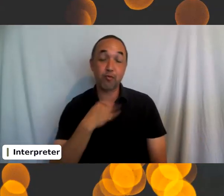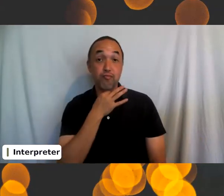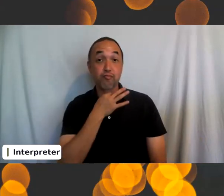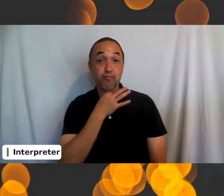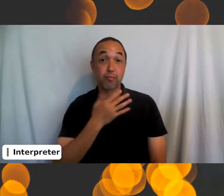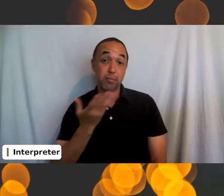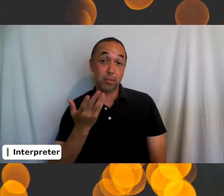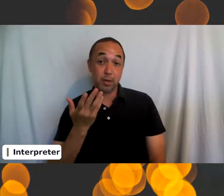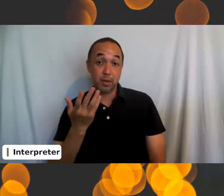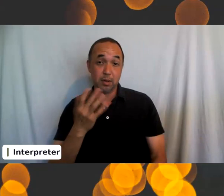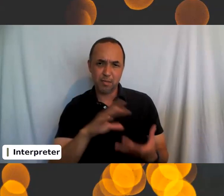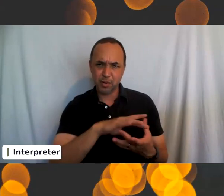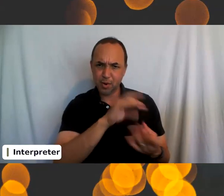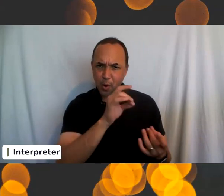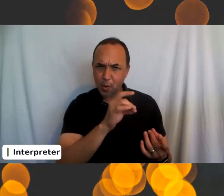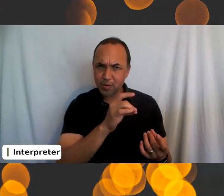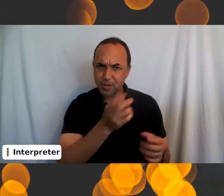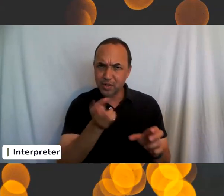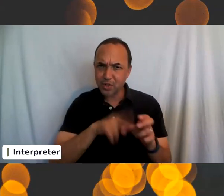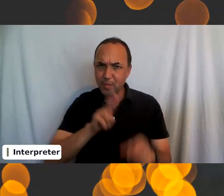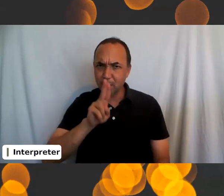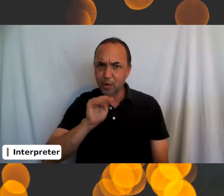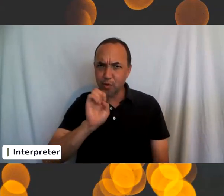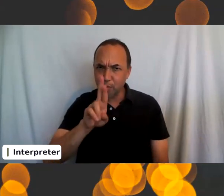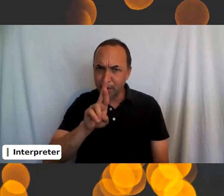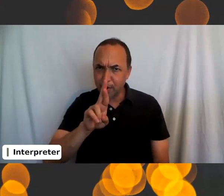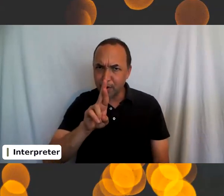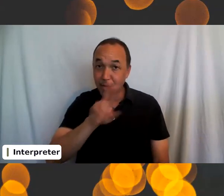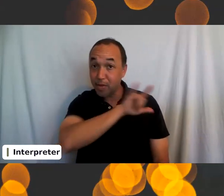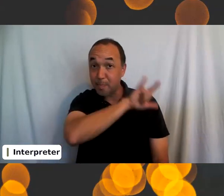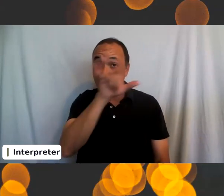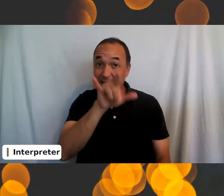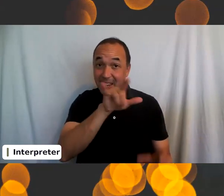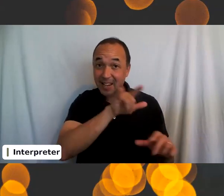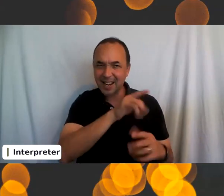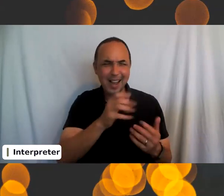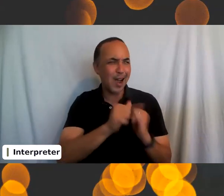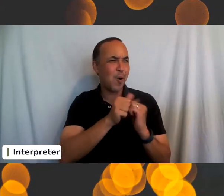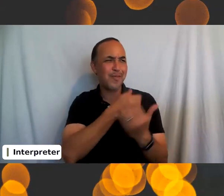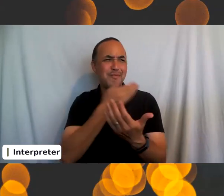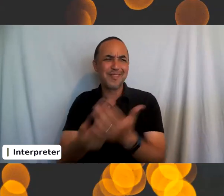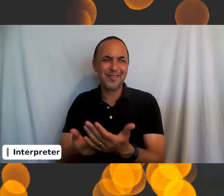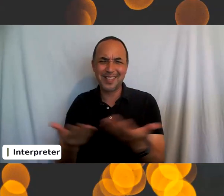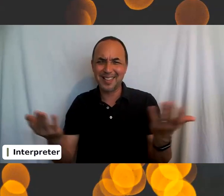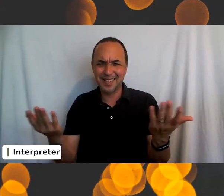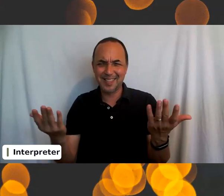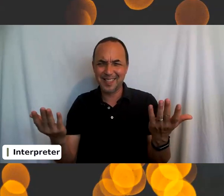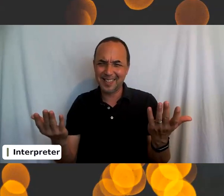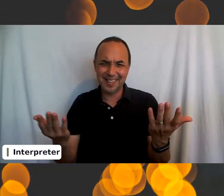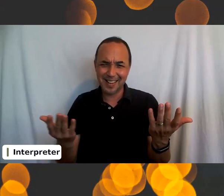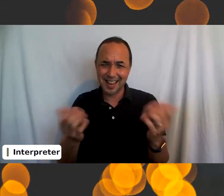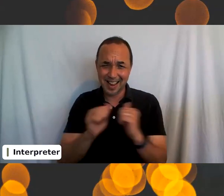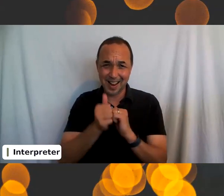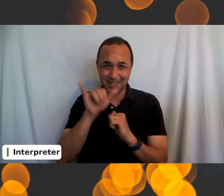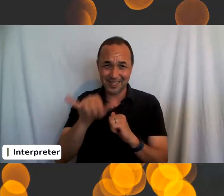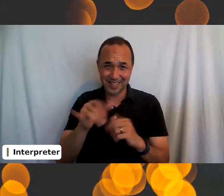ghost take an Uber with me? Was it on the plane next to me? How did it get here? I don't know how that works,